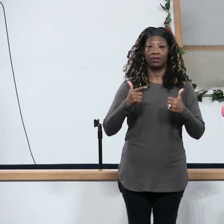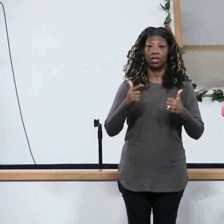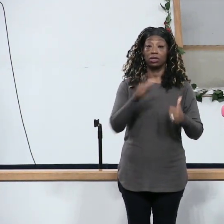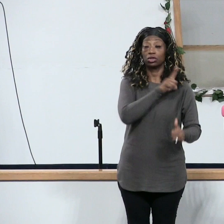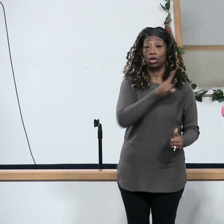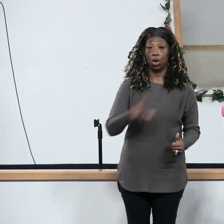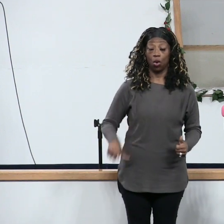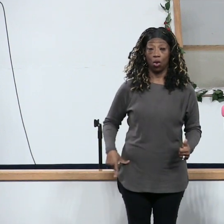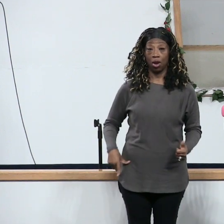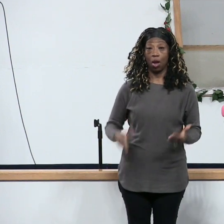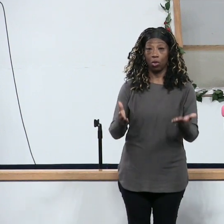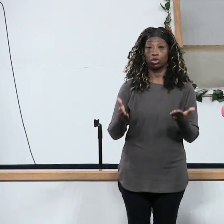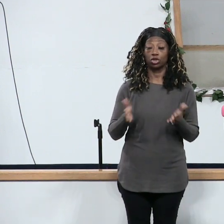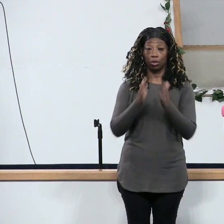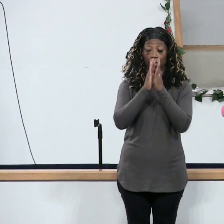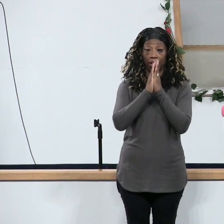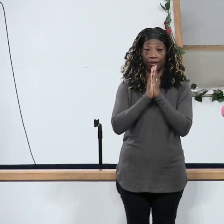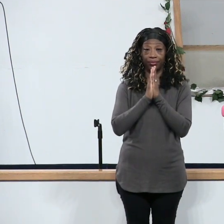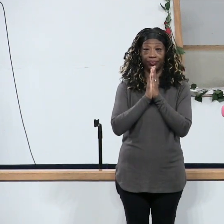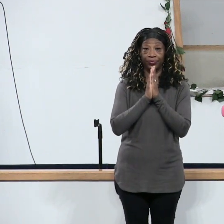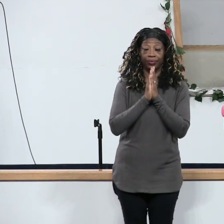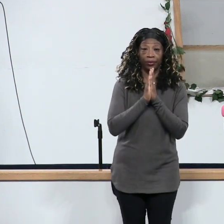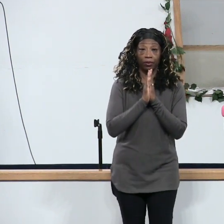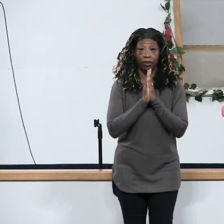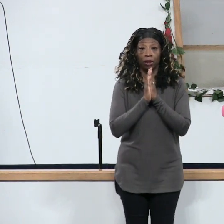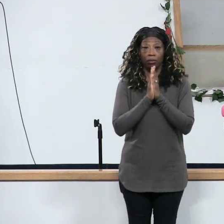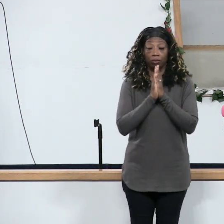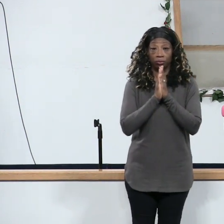to say a prayer with me. Let us bow.